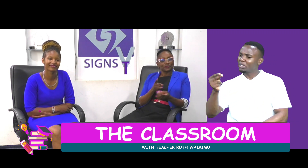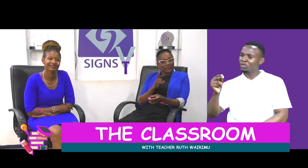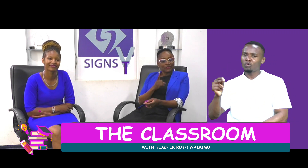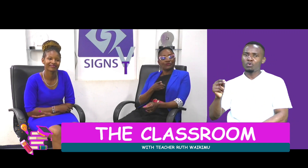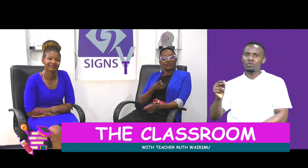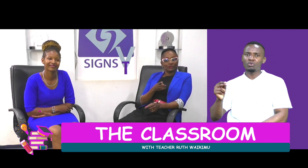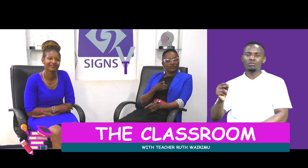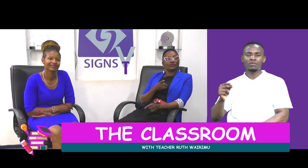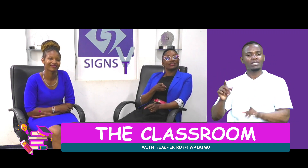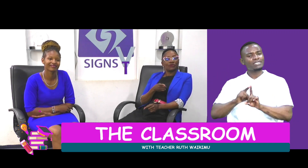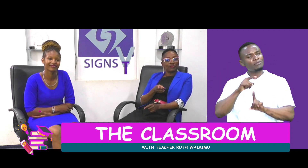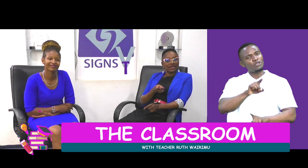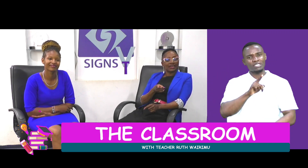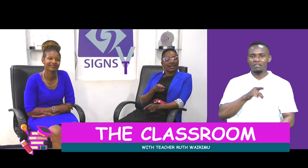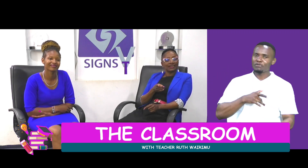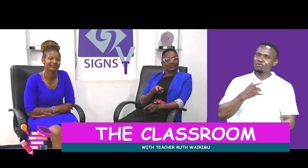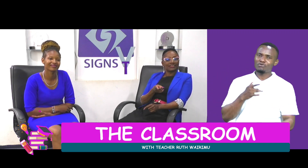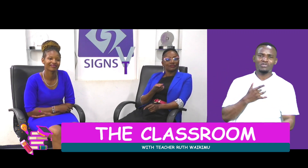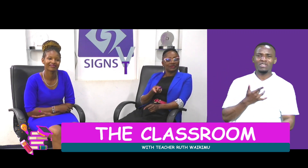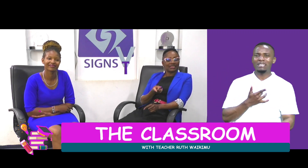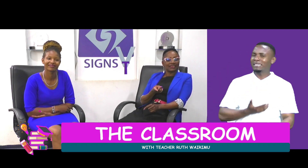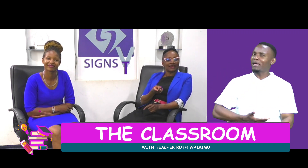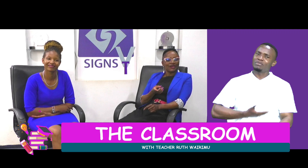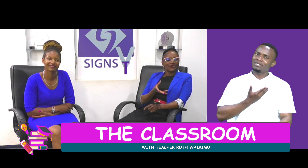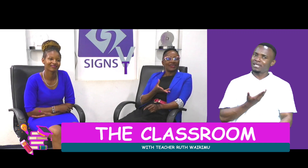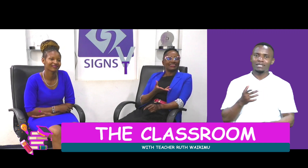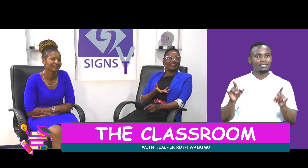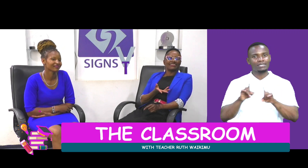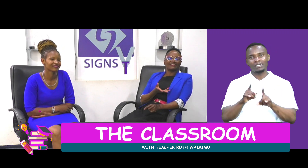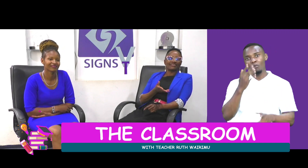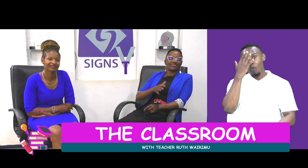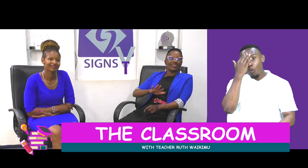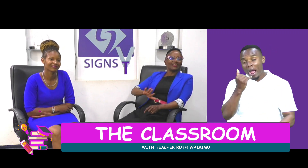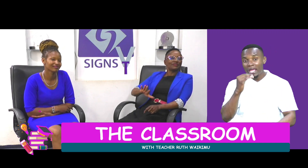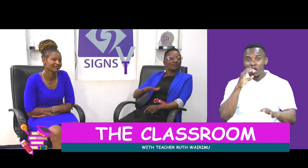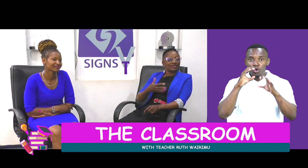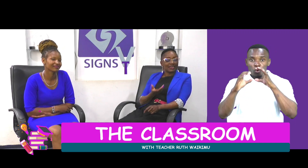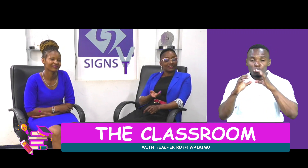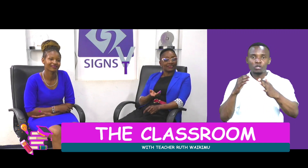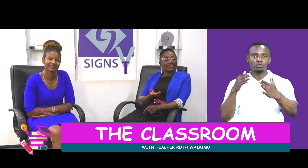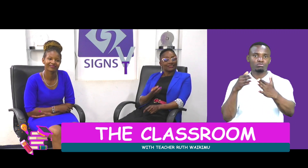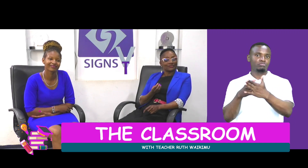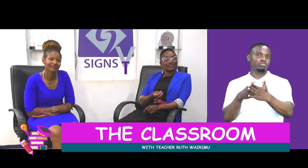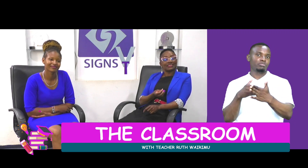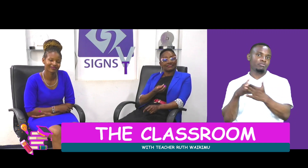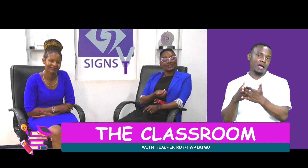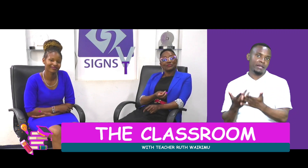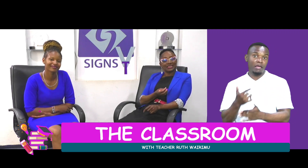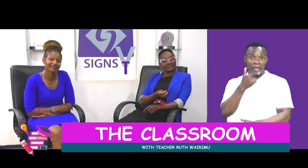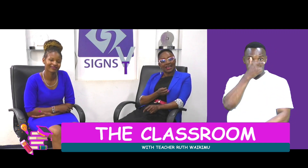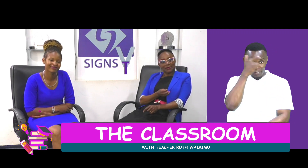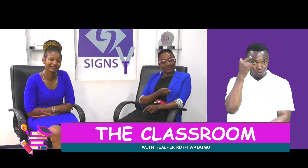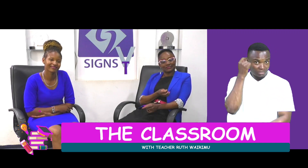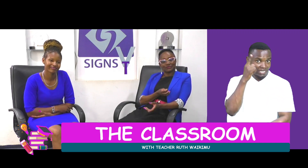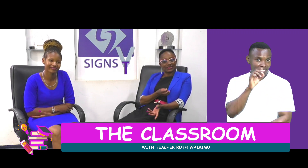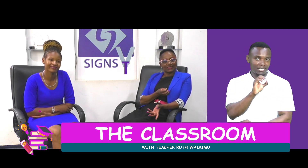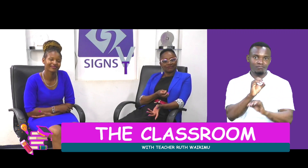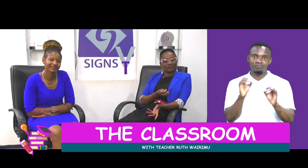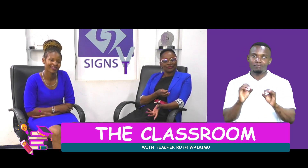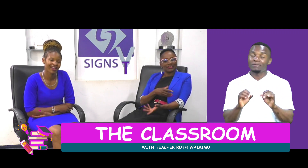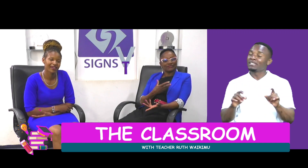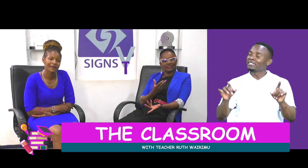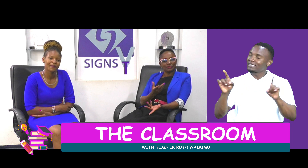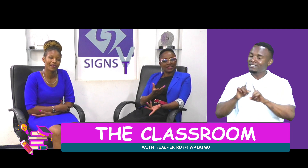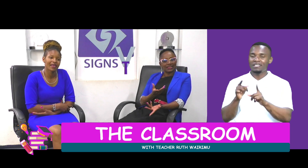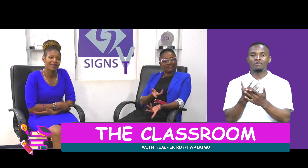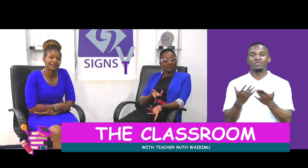conversation, you'll go back angry and you'll be like, why did they leave me behind? So the same case happens to the deaf